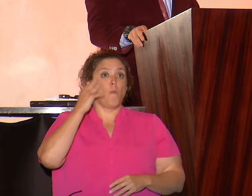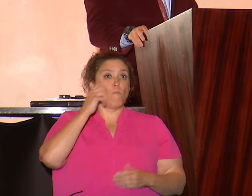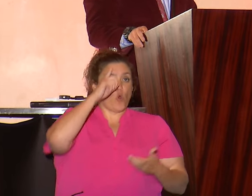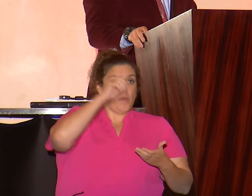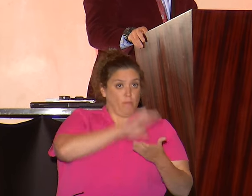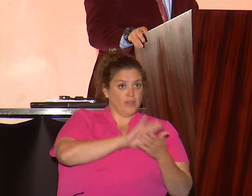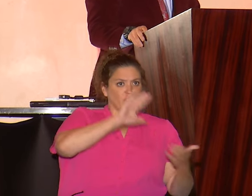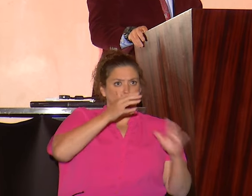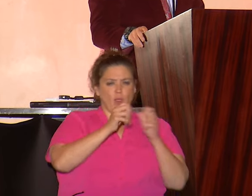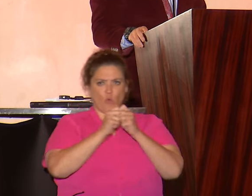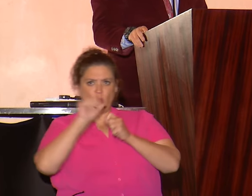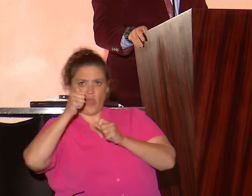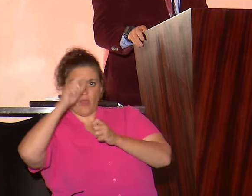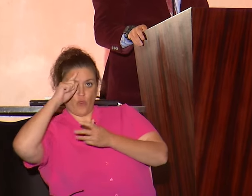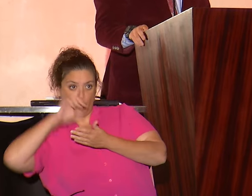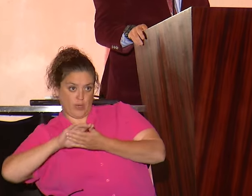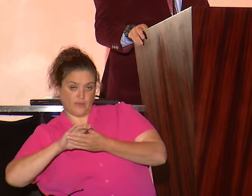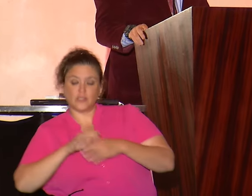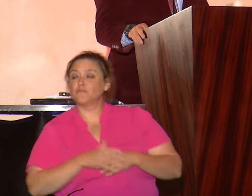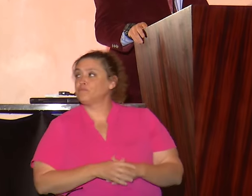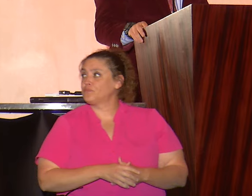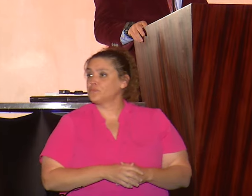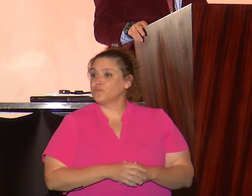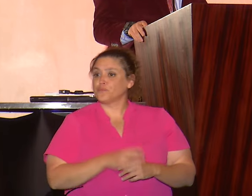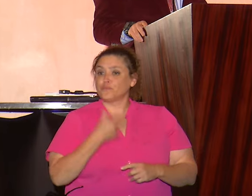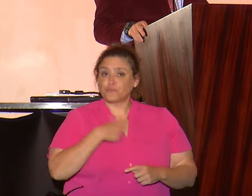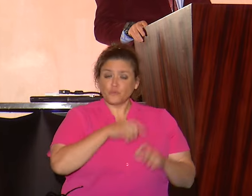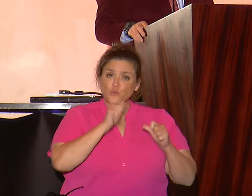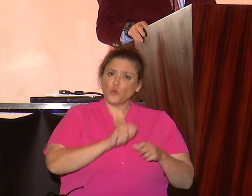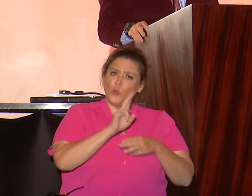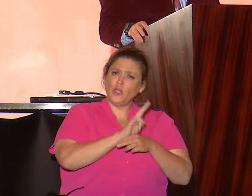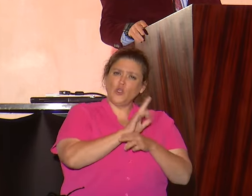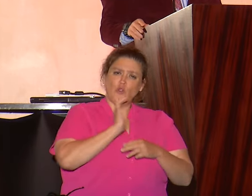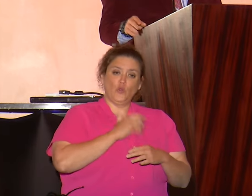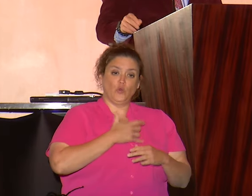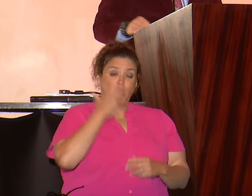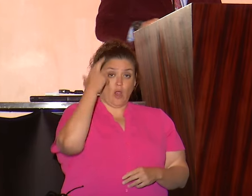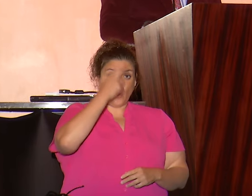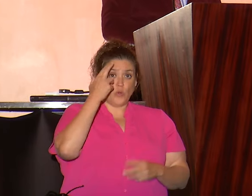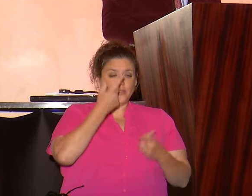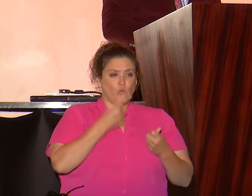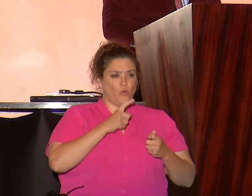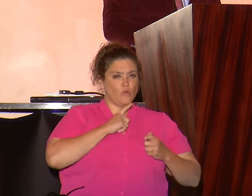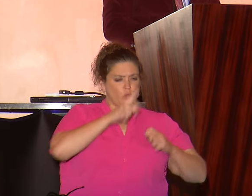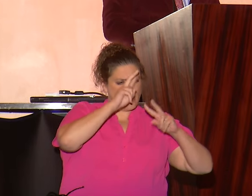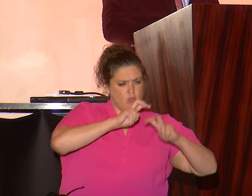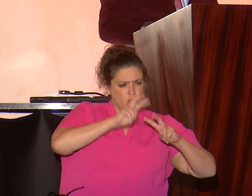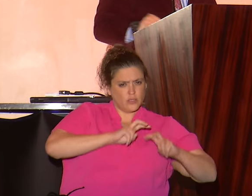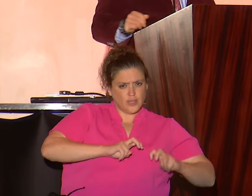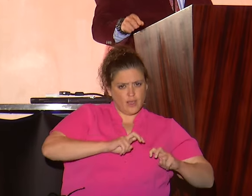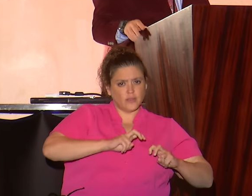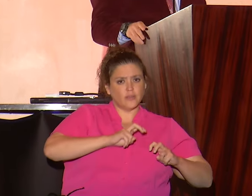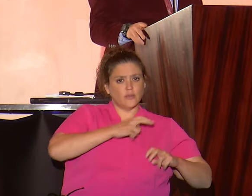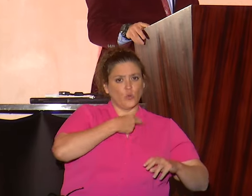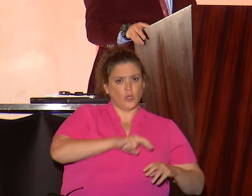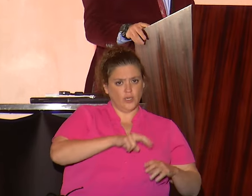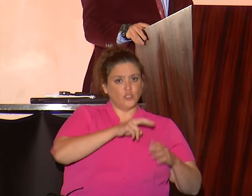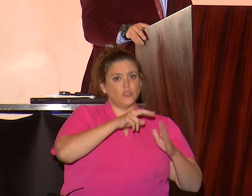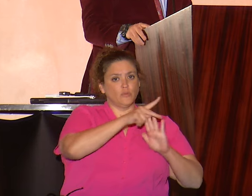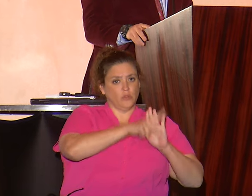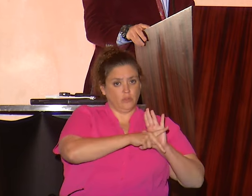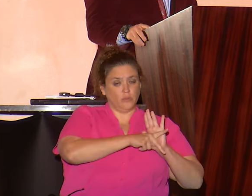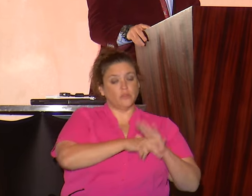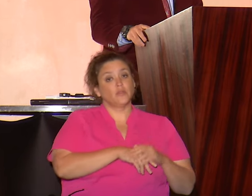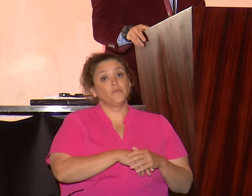beliefs. We're entitled to use our reason in assessing religious claims. Now we are justified